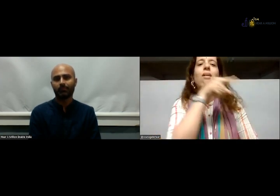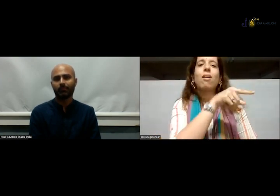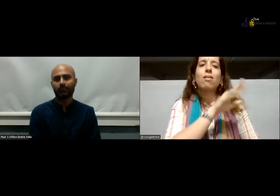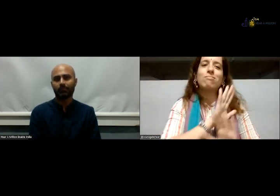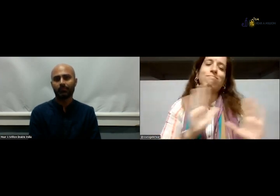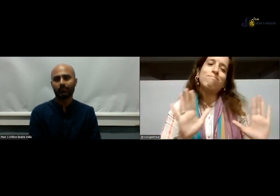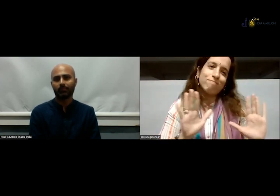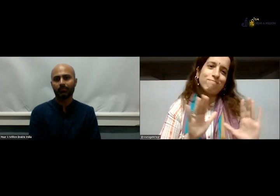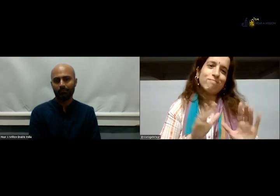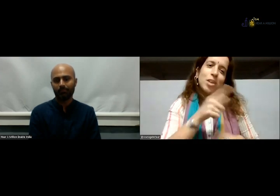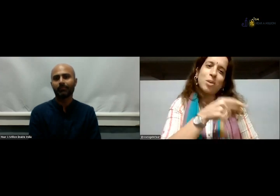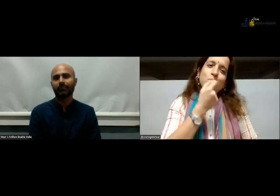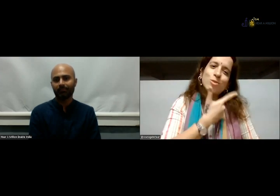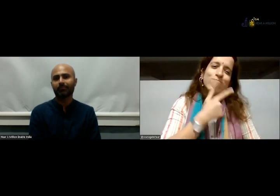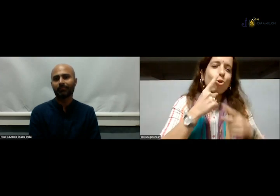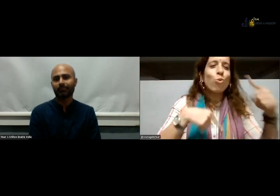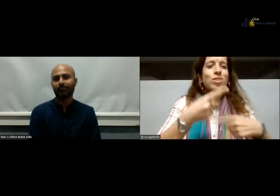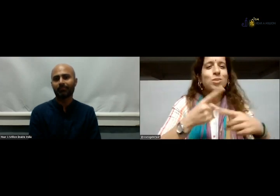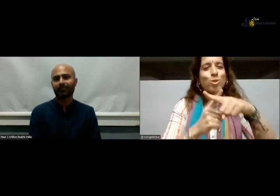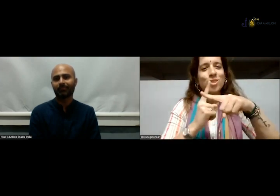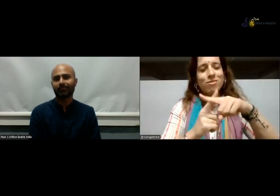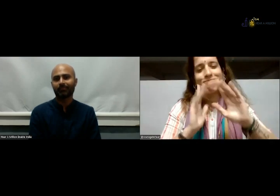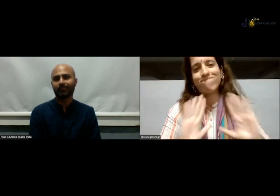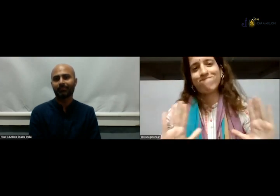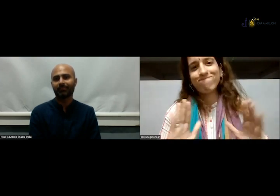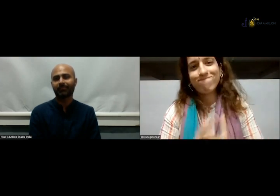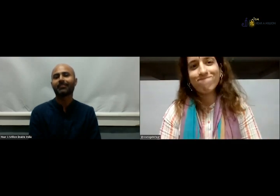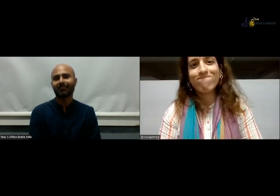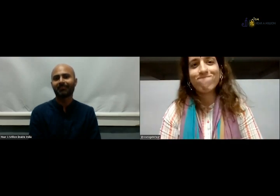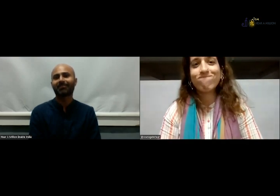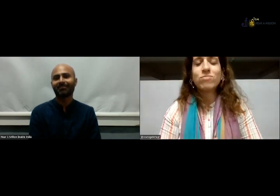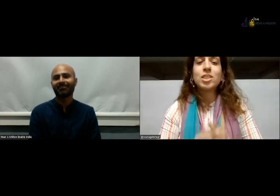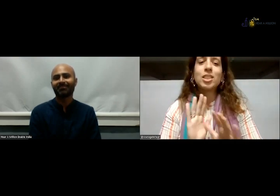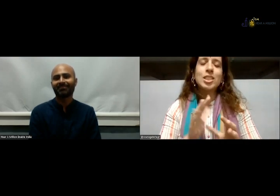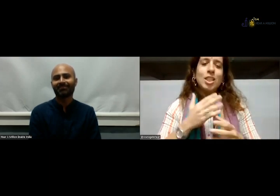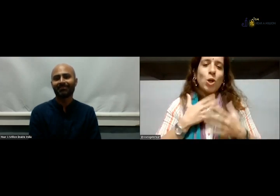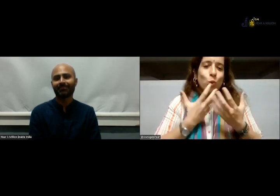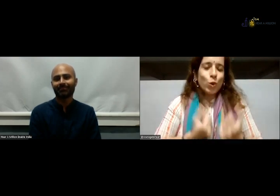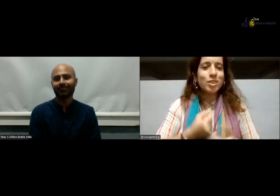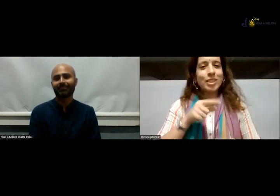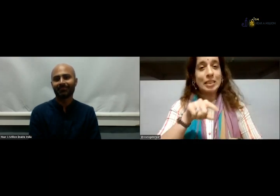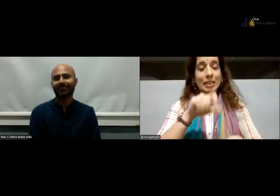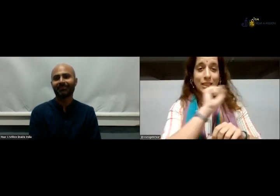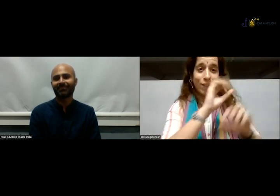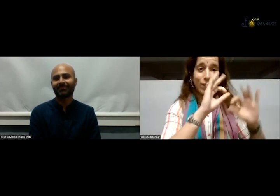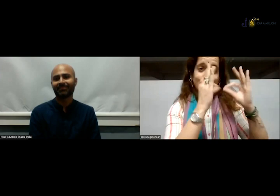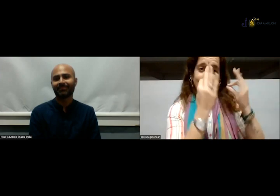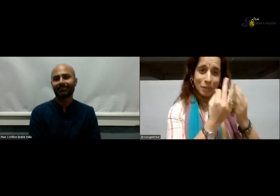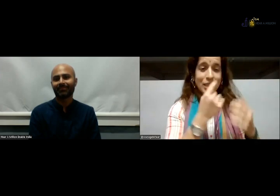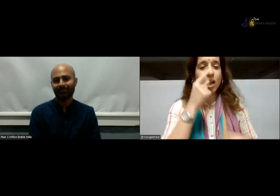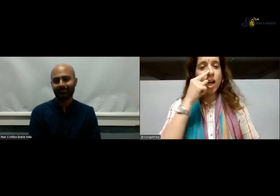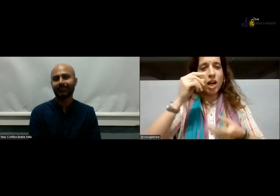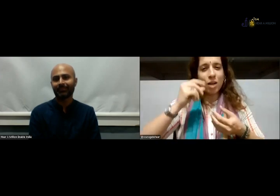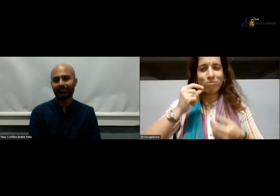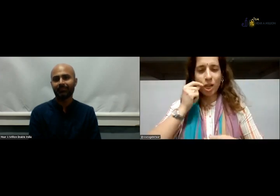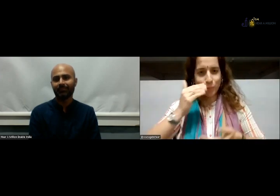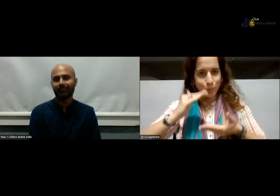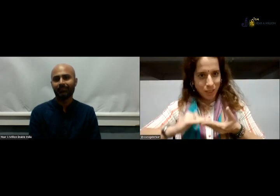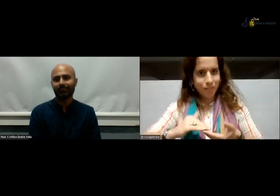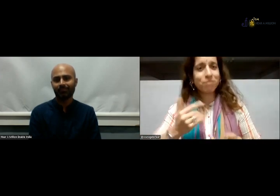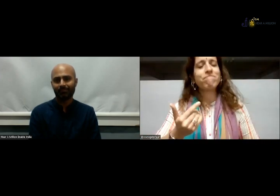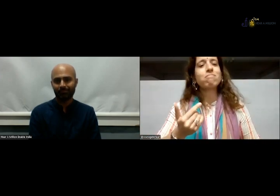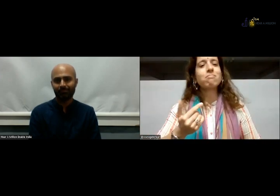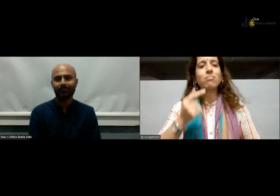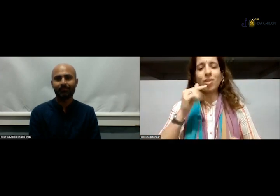her, and I want that all the deaf people, get inspiration from her. And